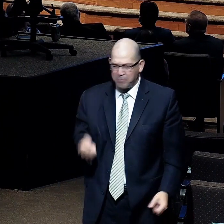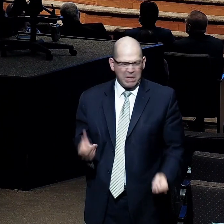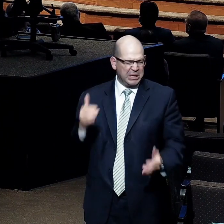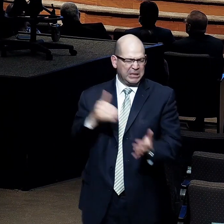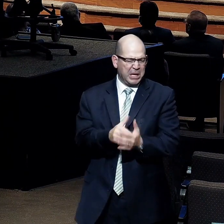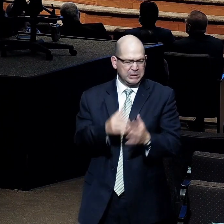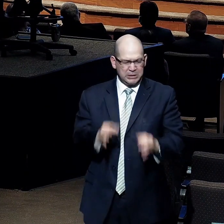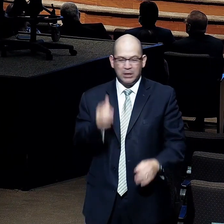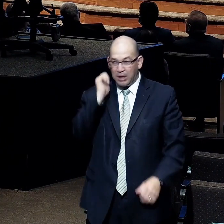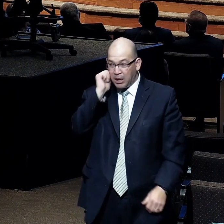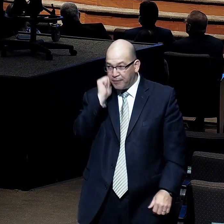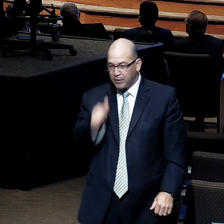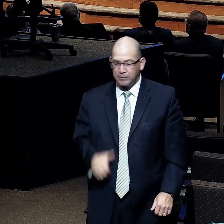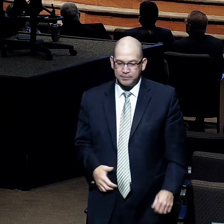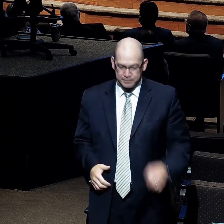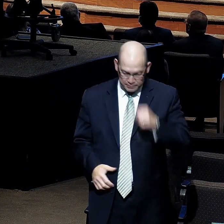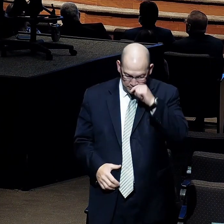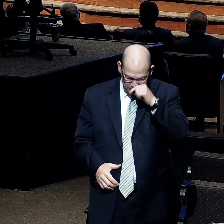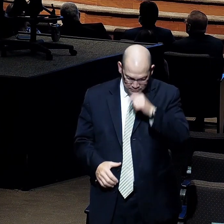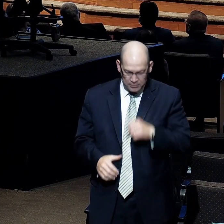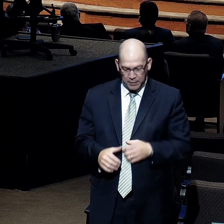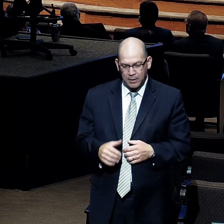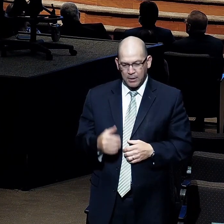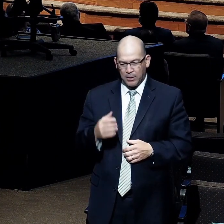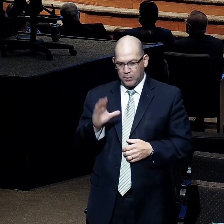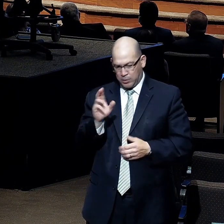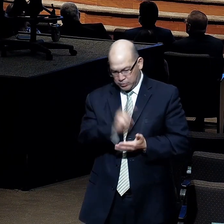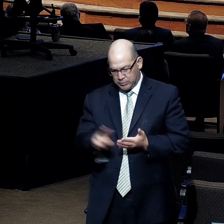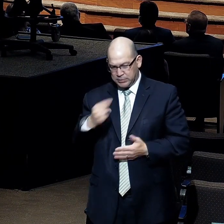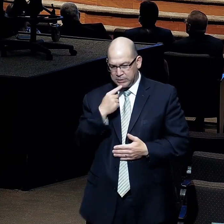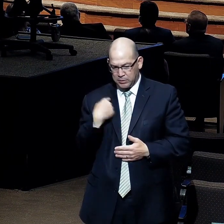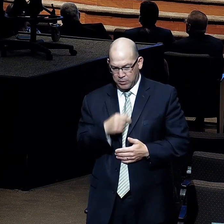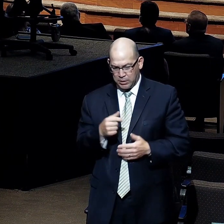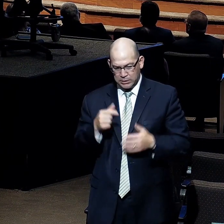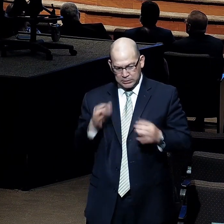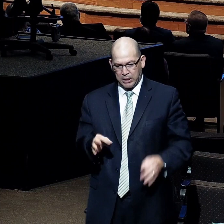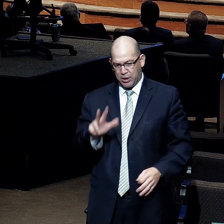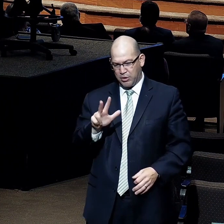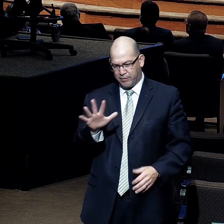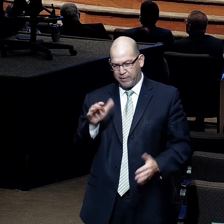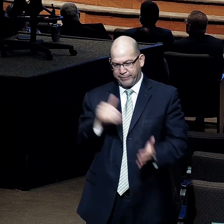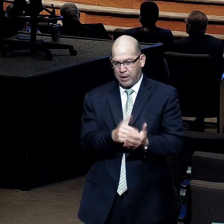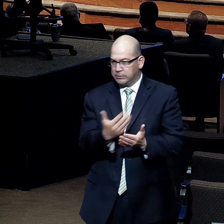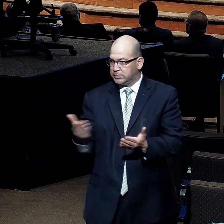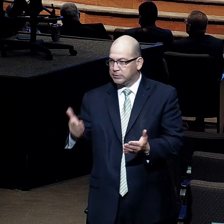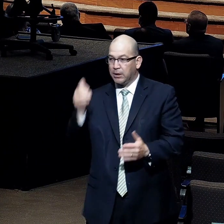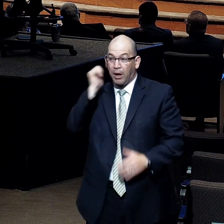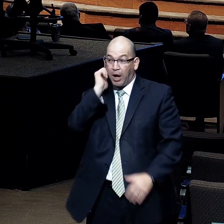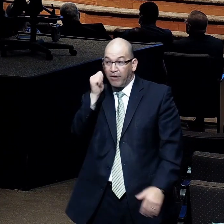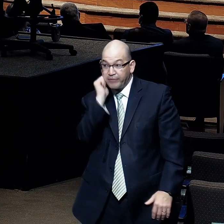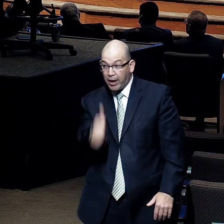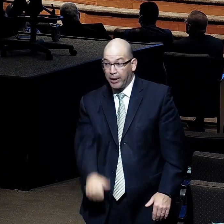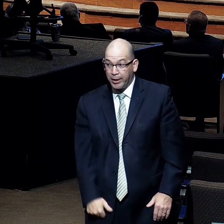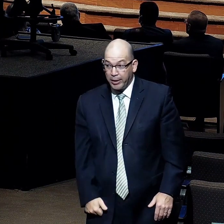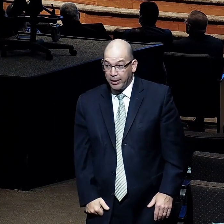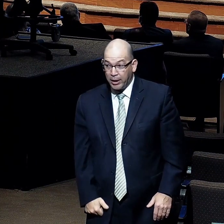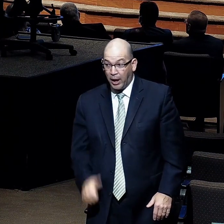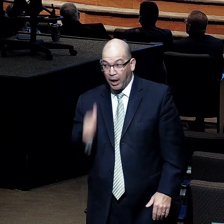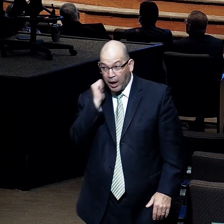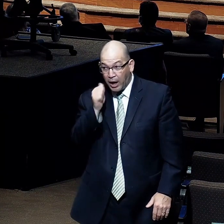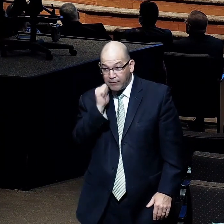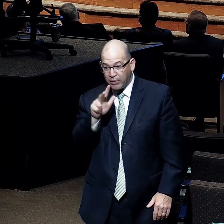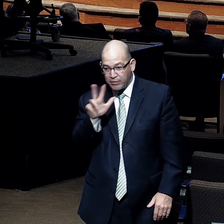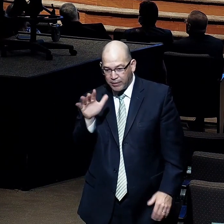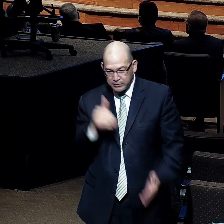Cornell University estimates we make 35,000 decisions every day. That's not in a month, that's every day. The most